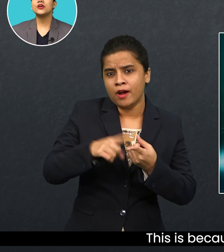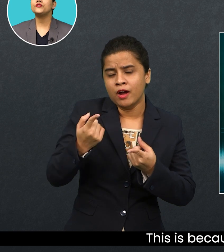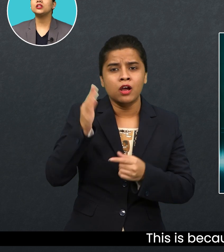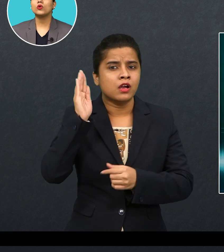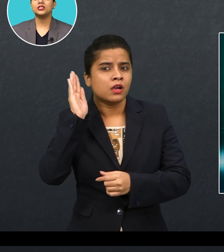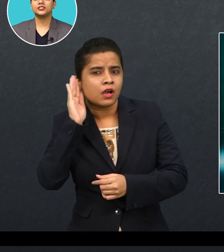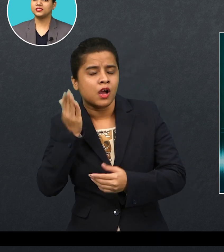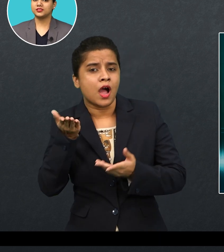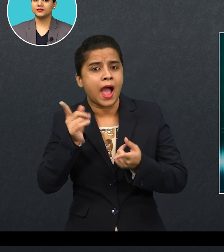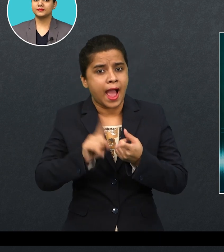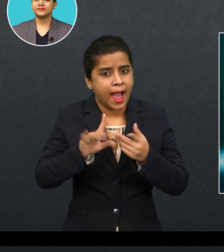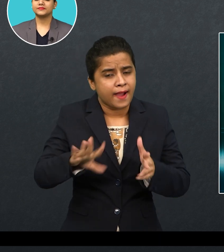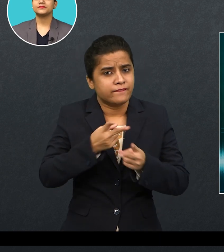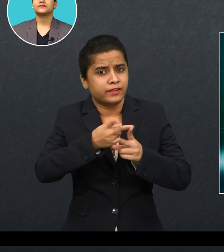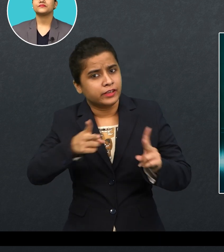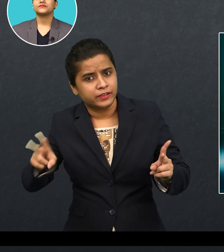several qualities.